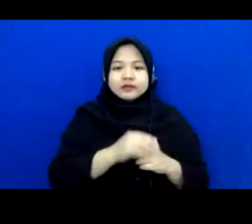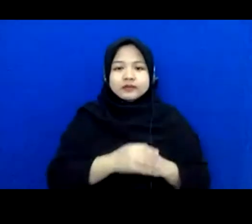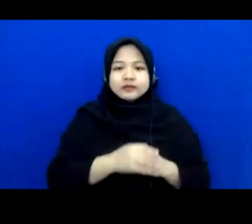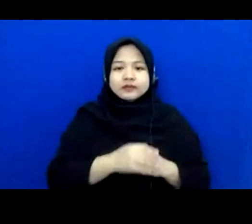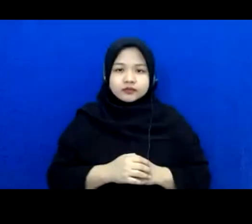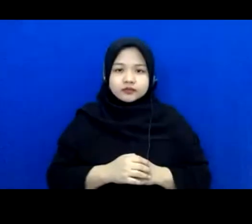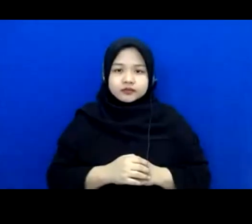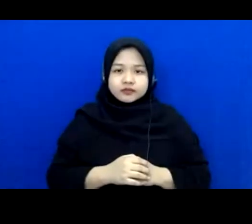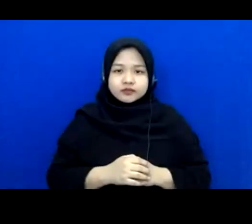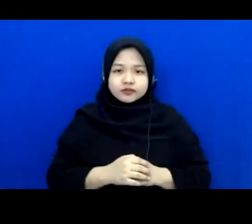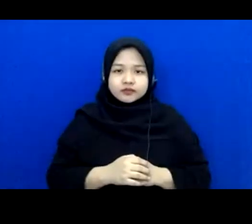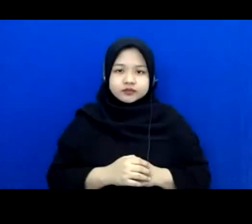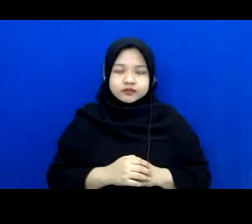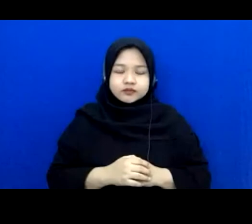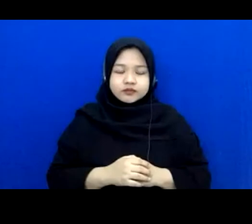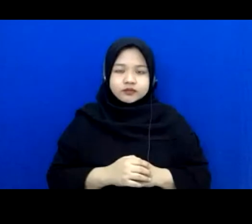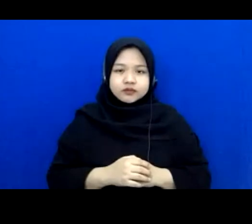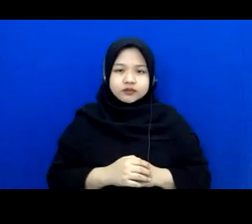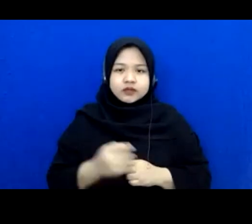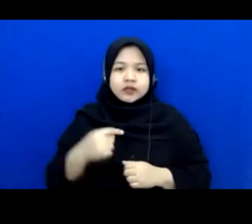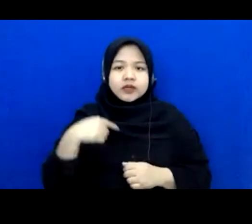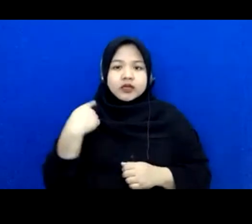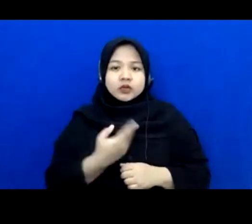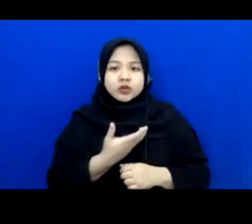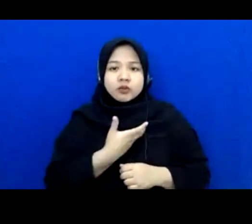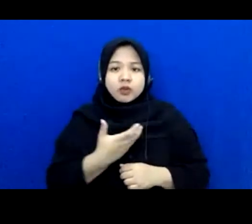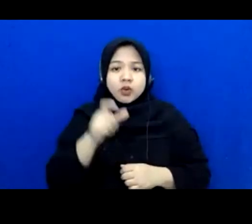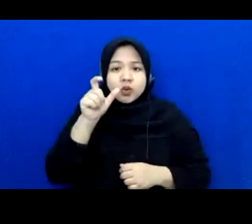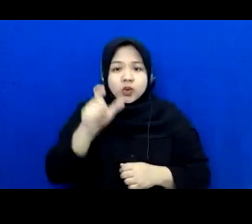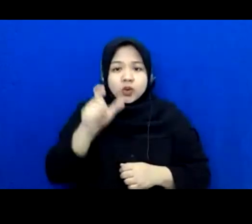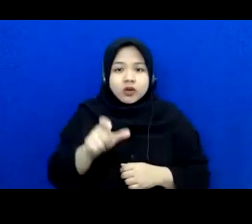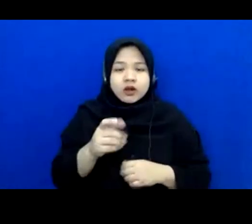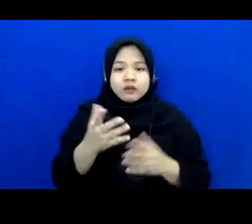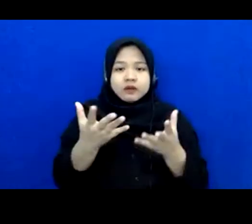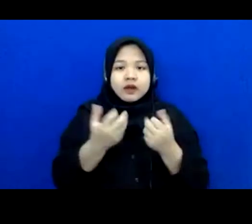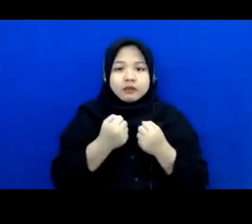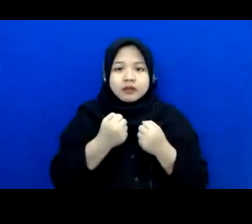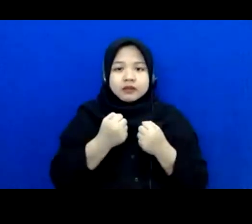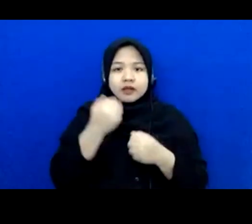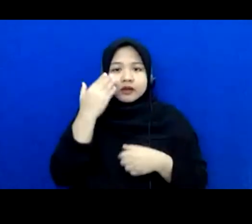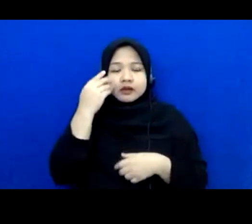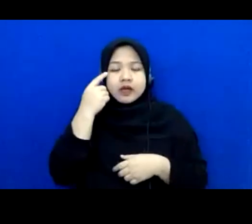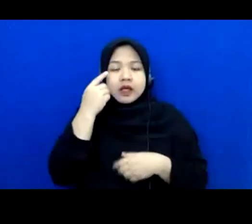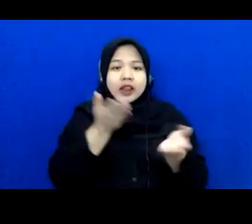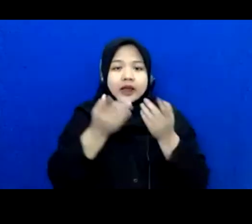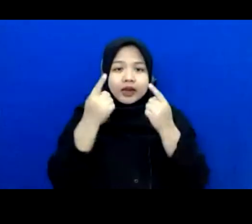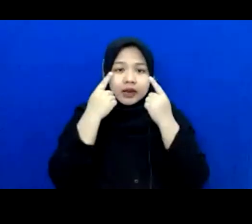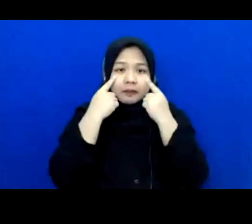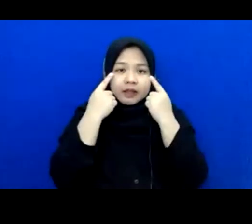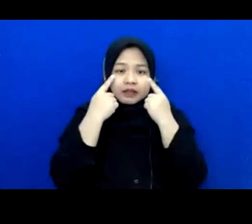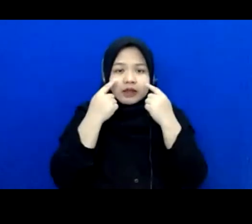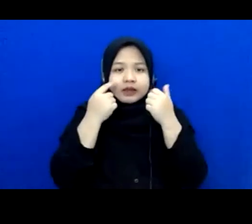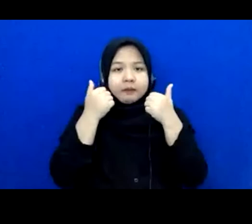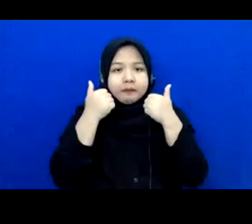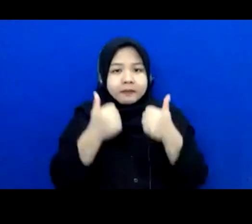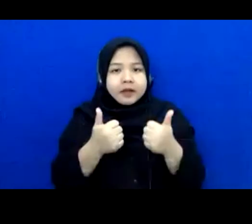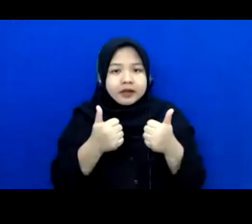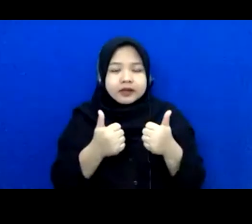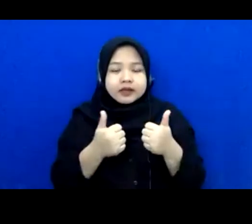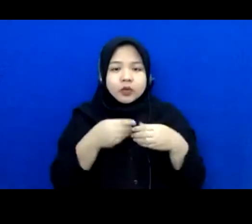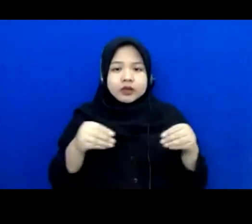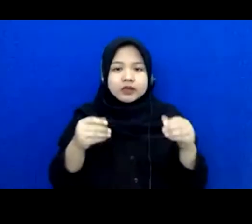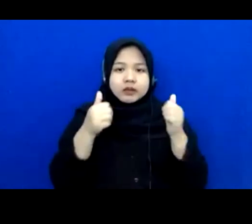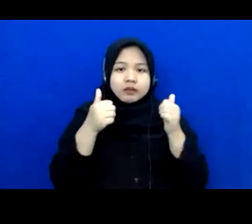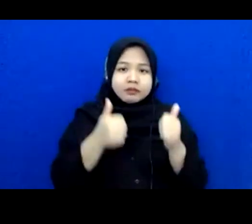features altogether really mean that anyone can get high quality eye care in Vietnam, and we're hoping to expand out